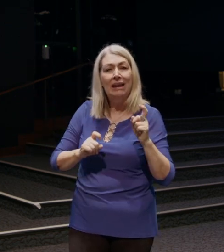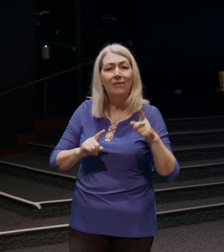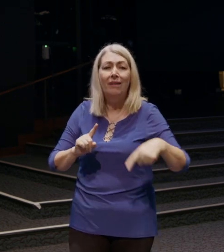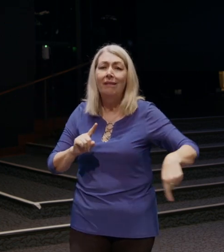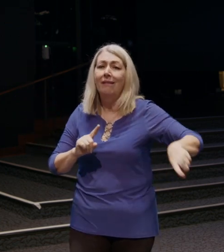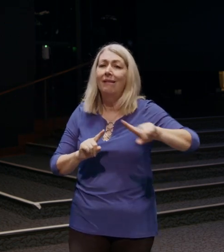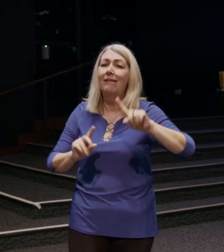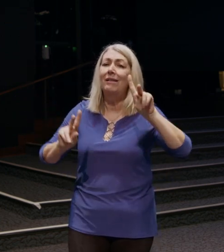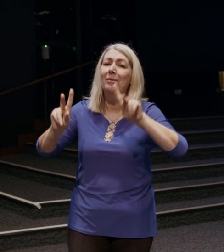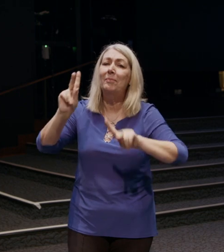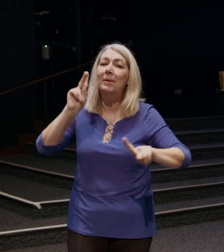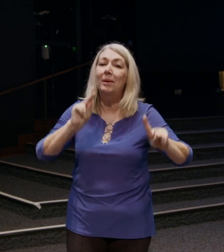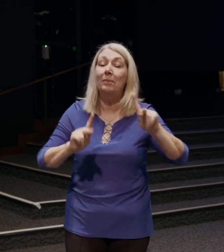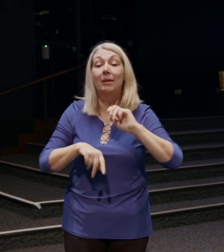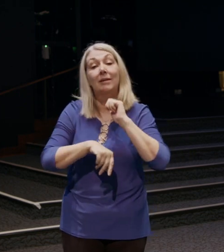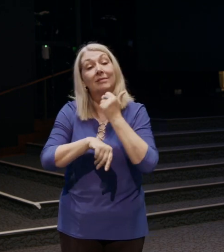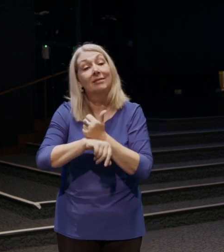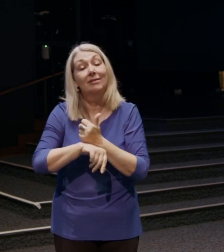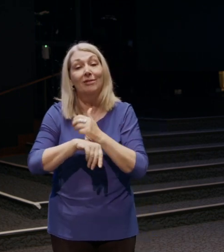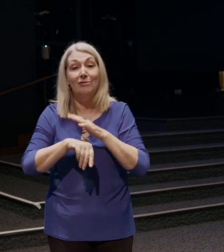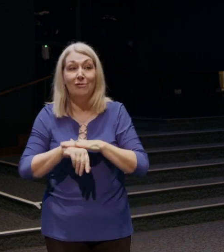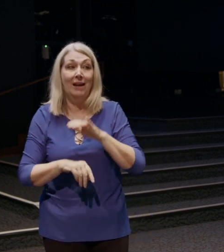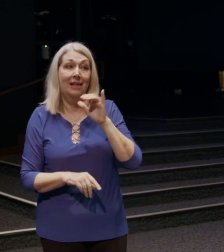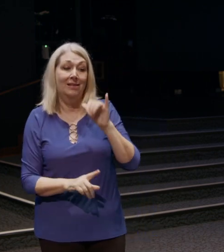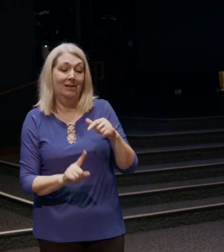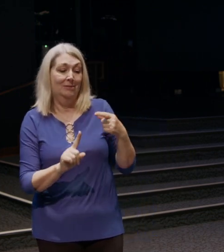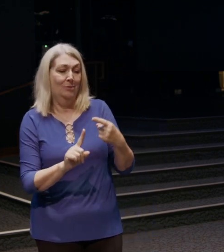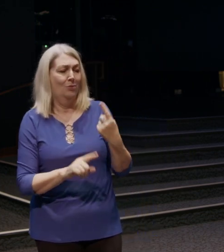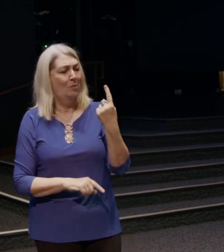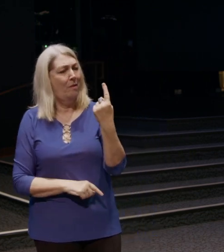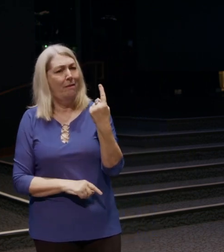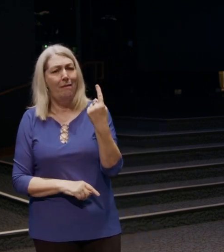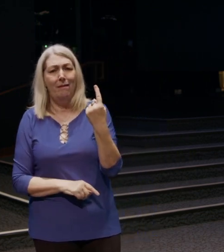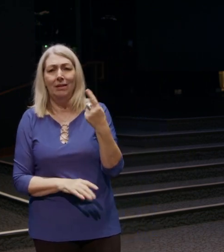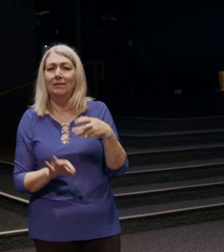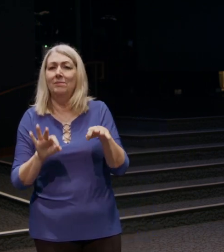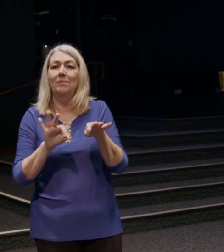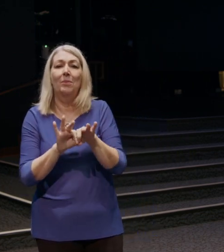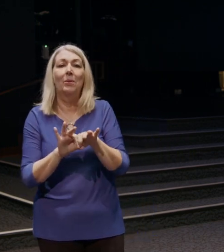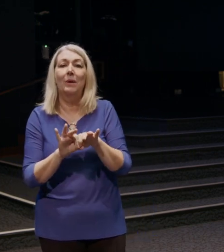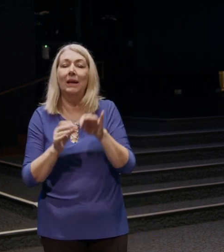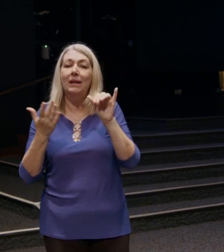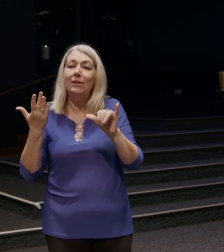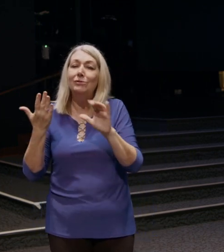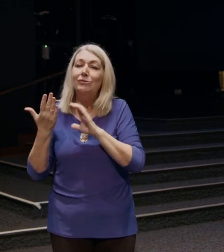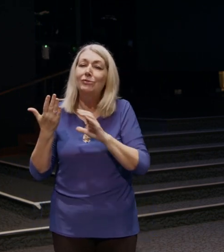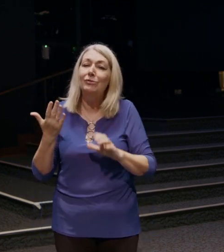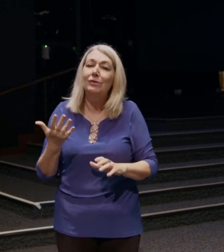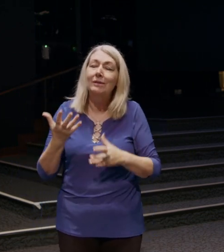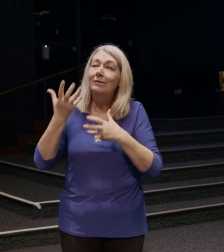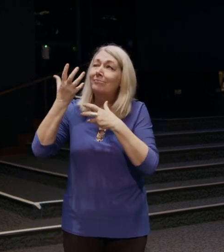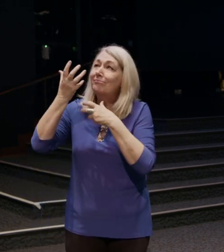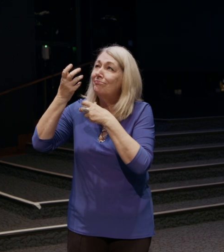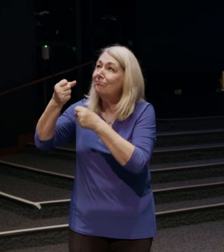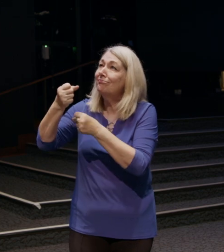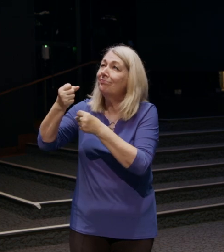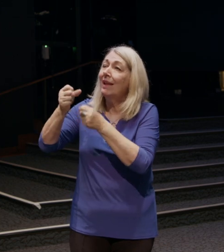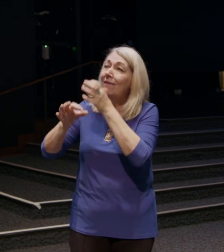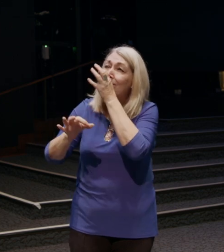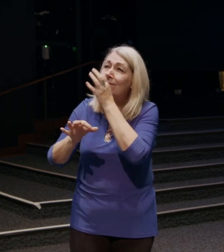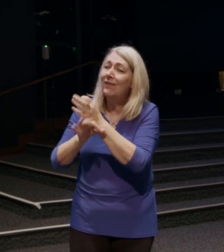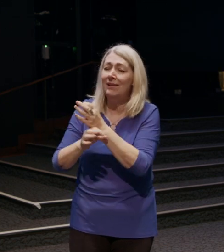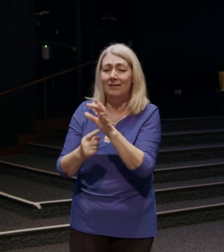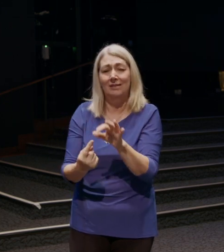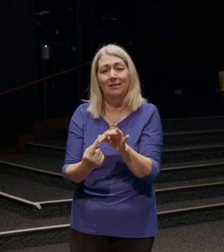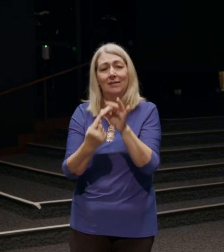people. On the basis of this point alone, the Christian faith is absolutely unique